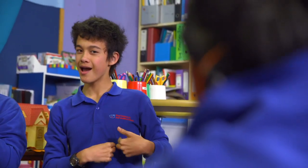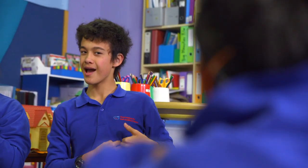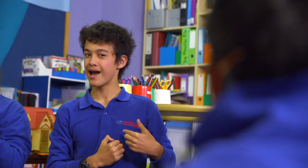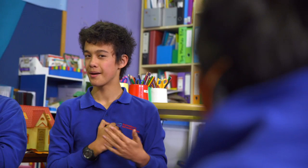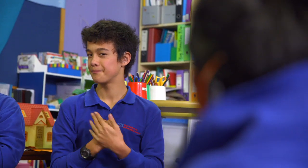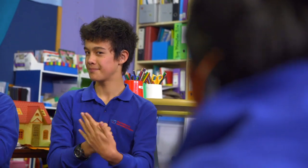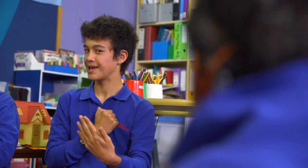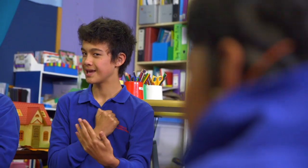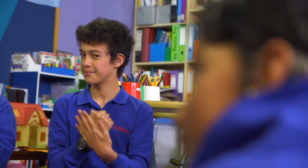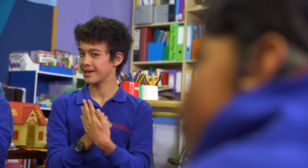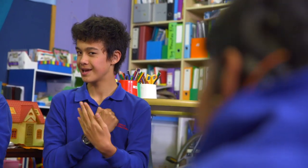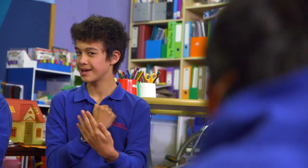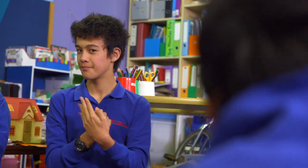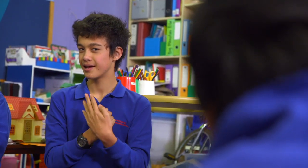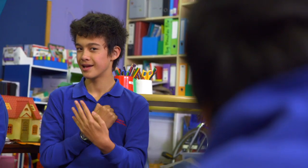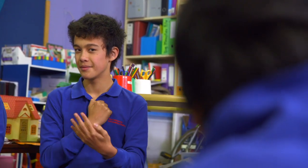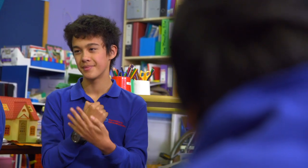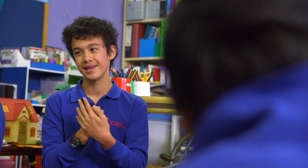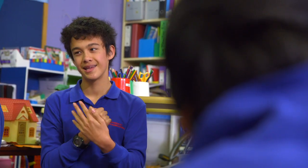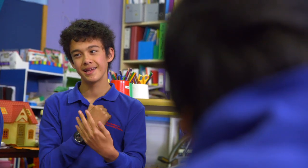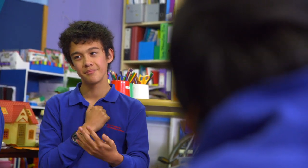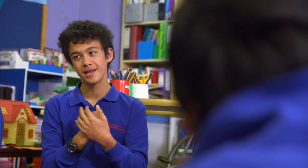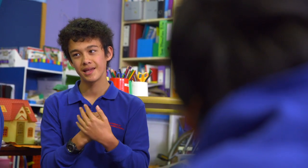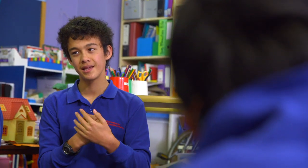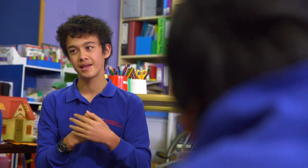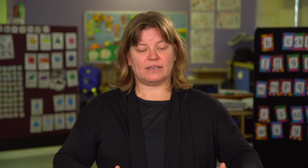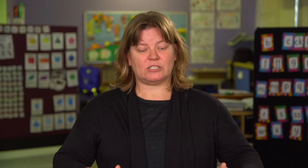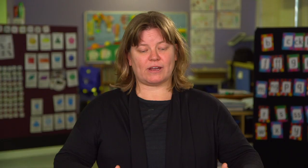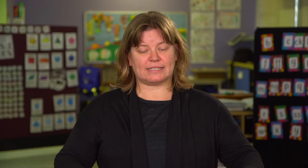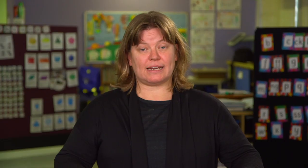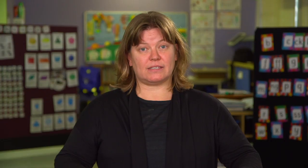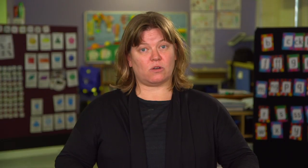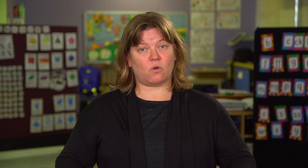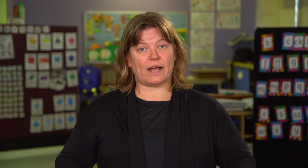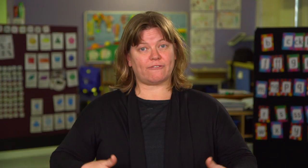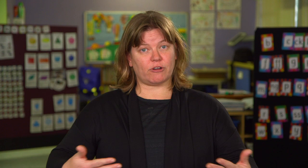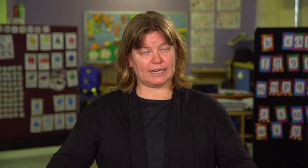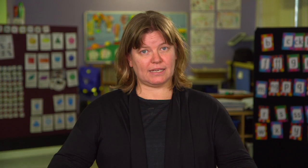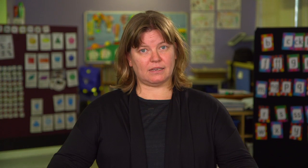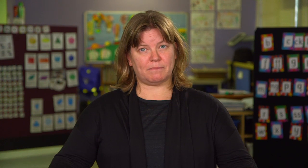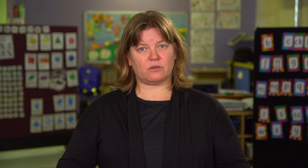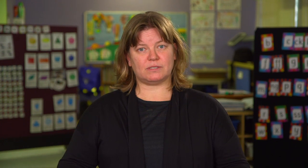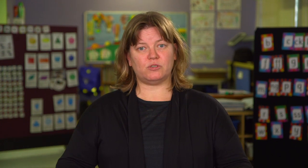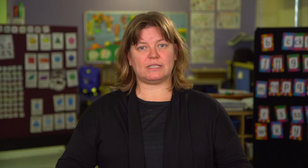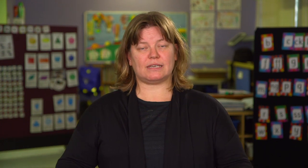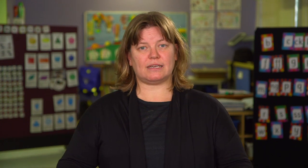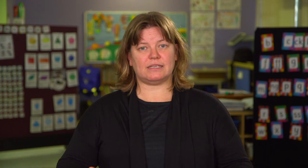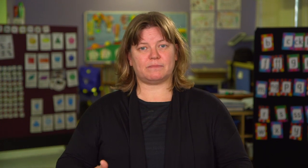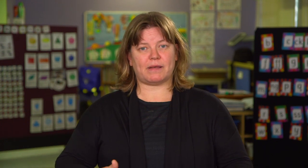to translate the feeling of a piece of music. The children have translated the song quite freely because music is